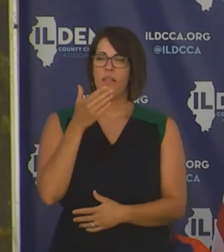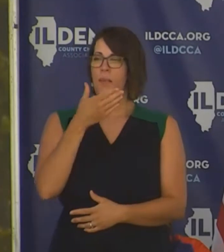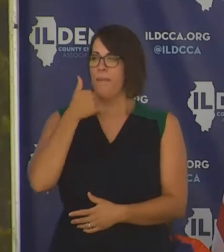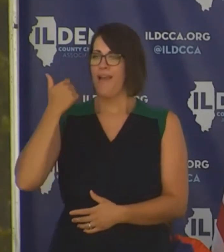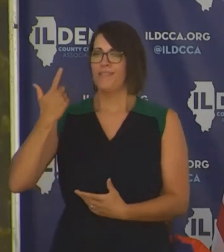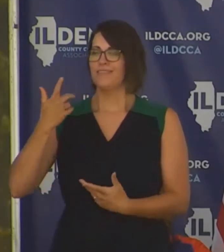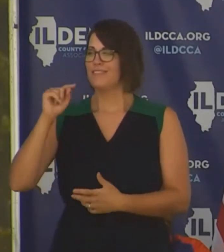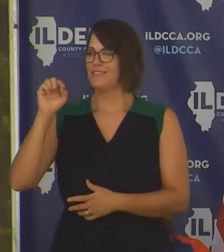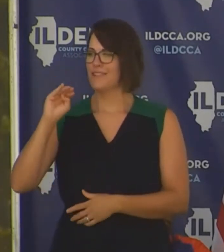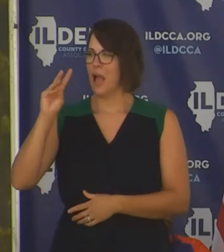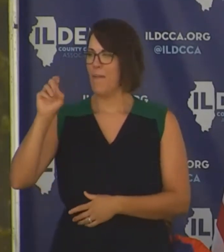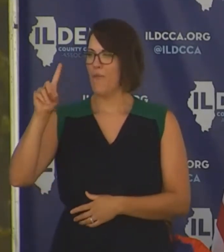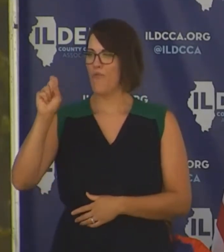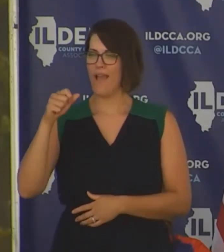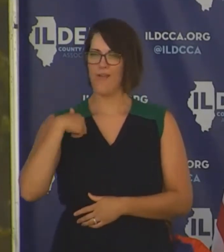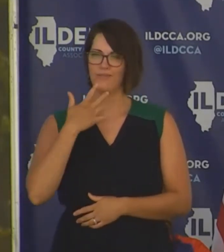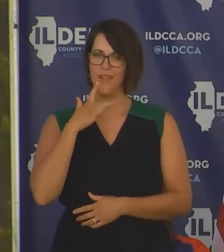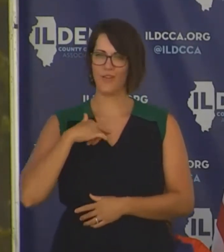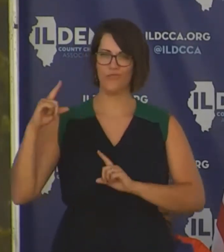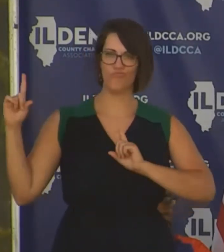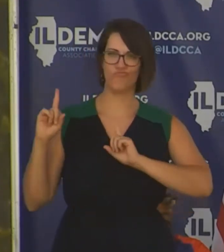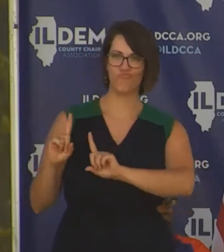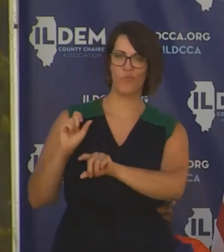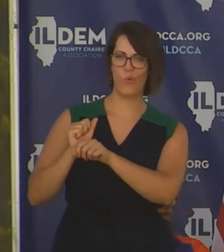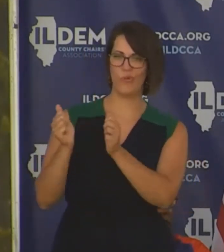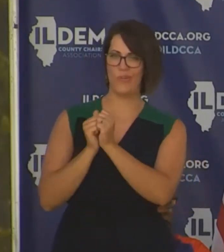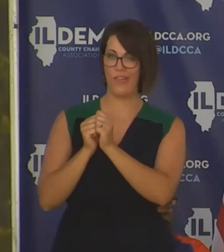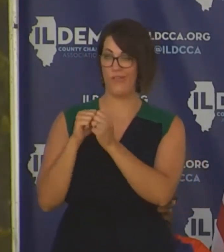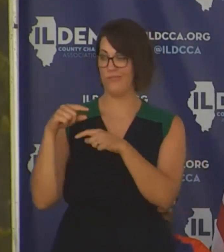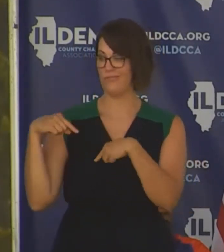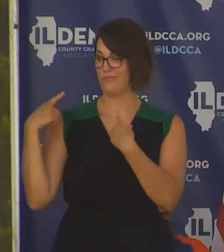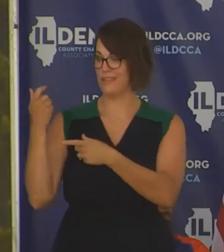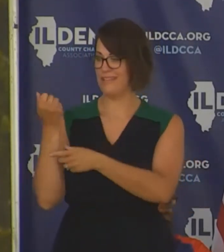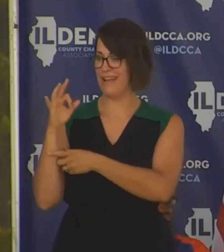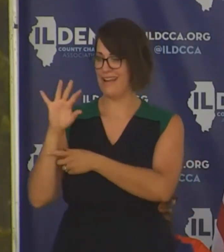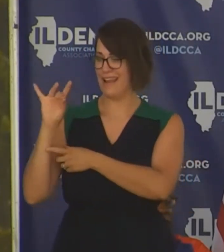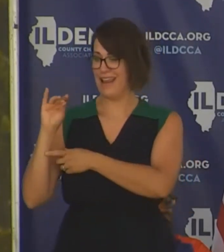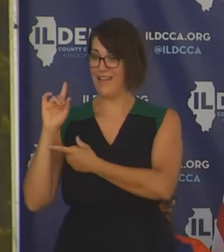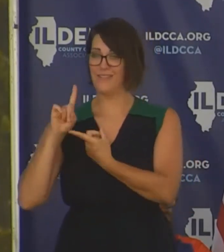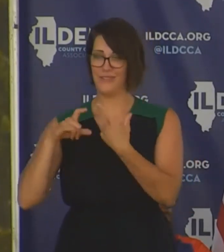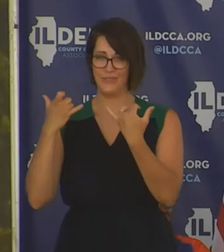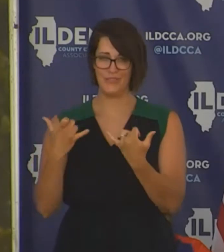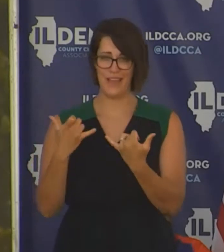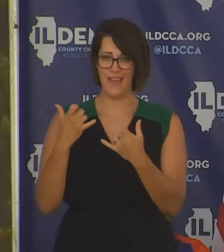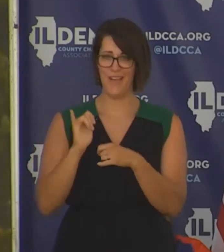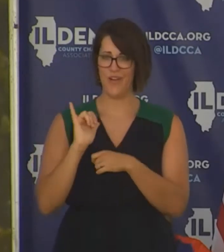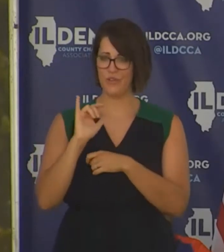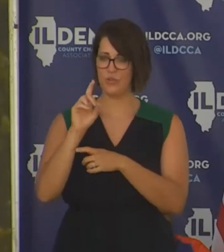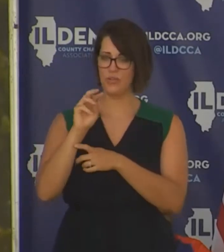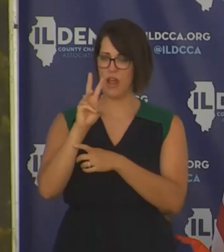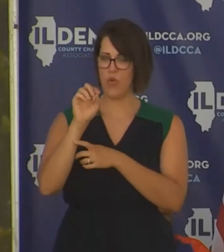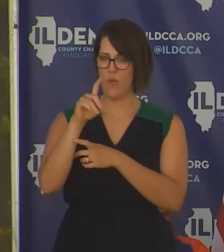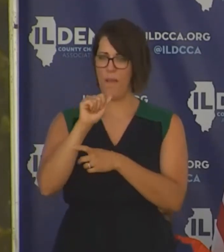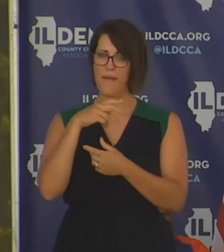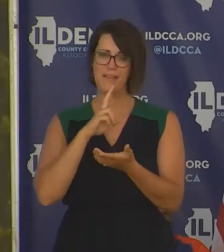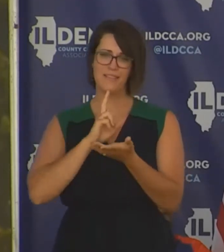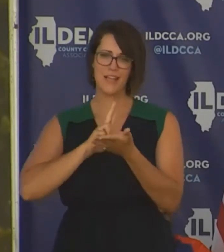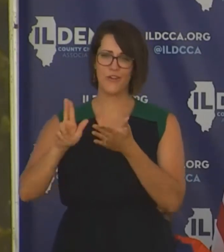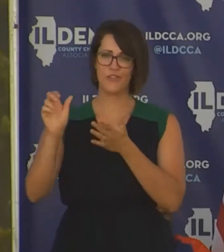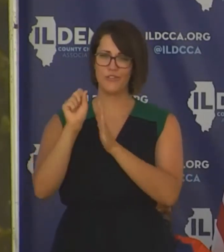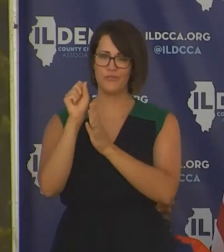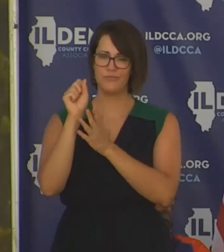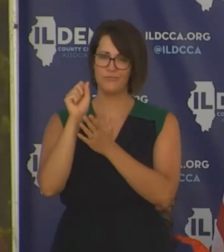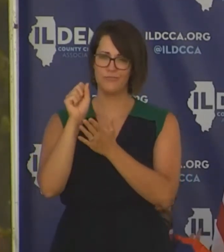beside me from 1980 to right now today. He's my right hand. John Whalen was my secretary treasurer for 30 plus